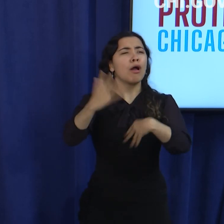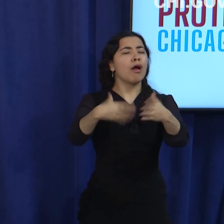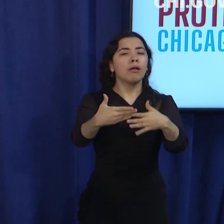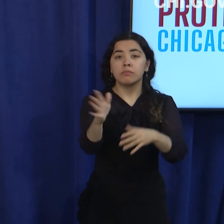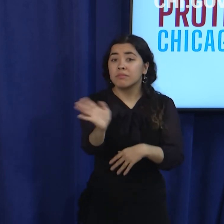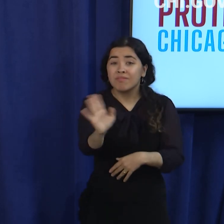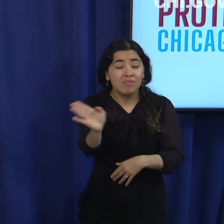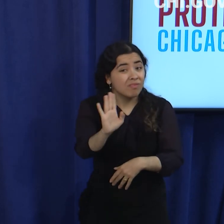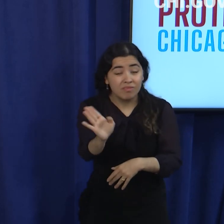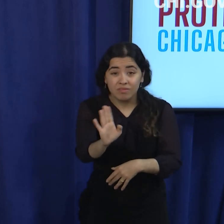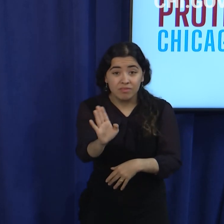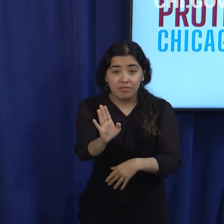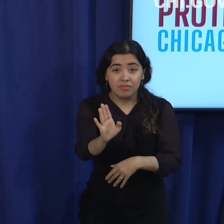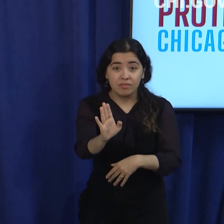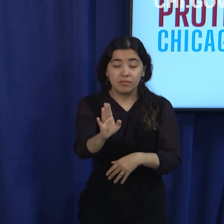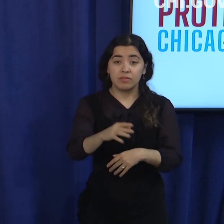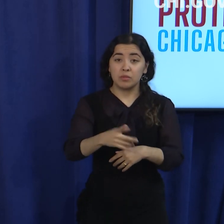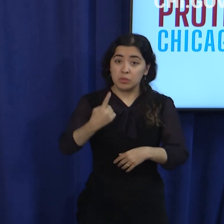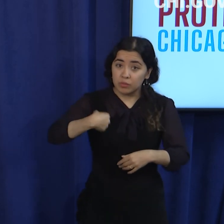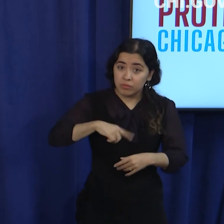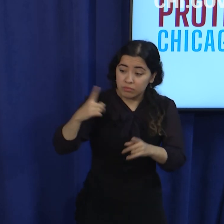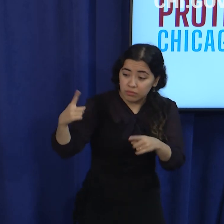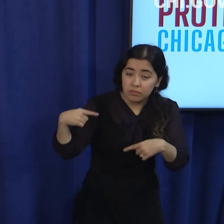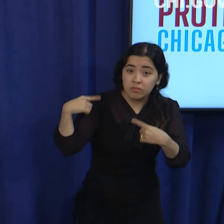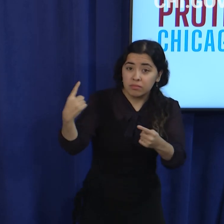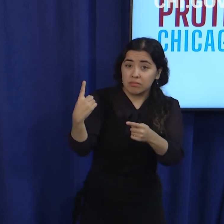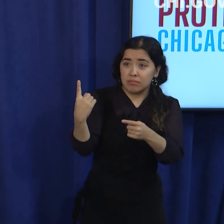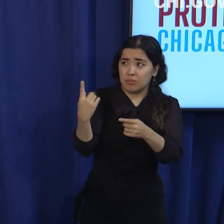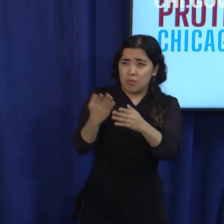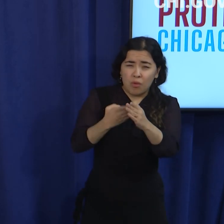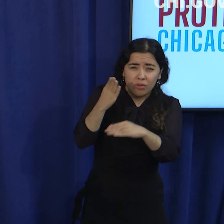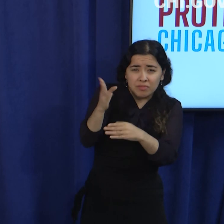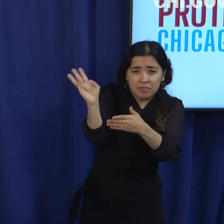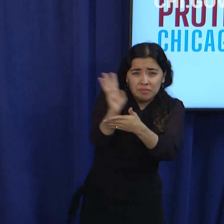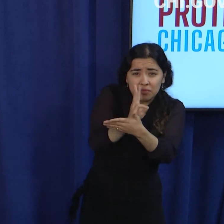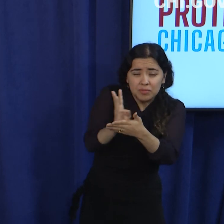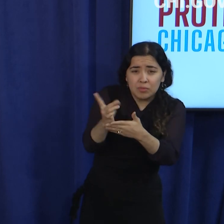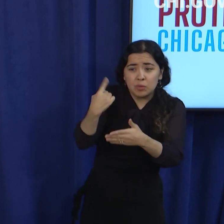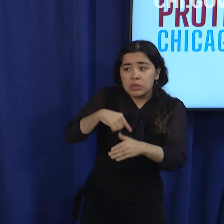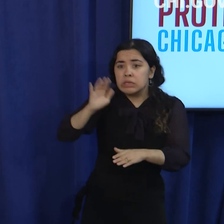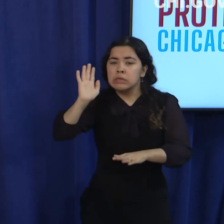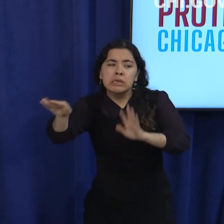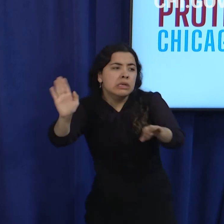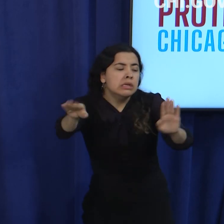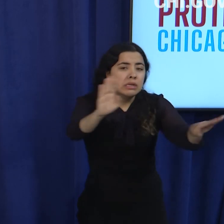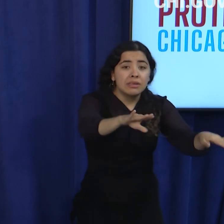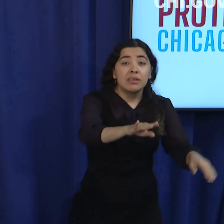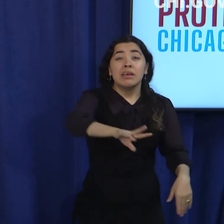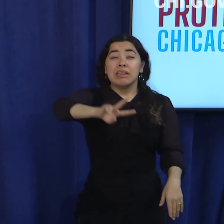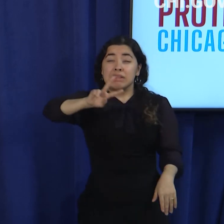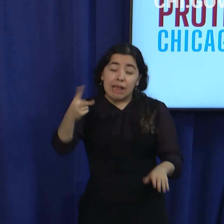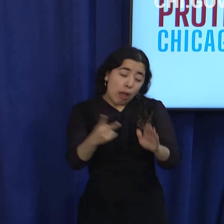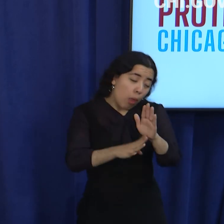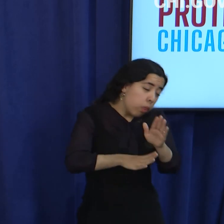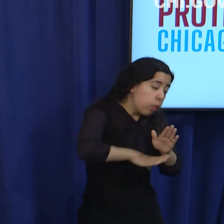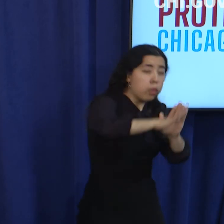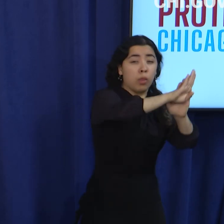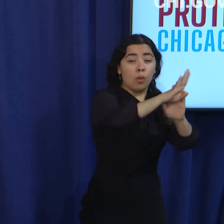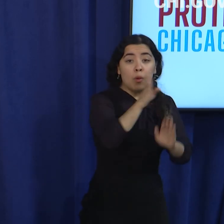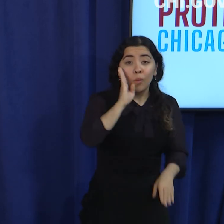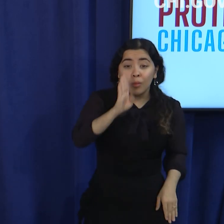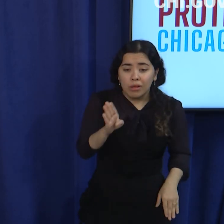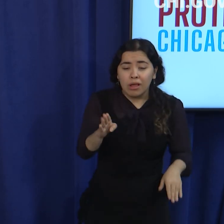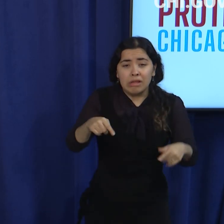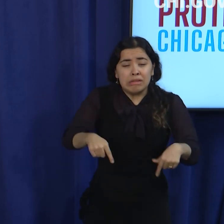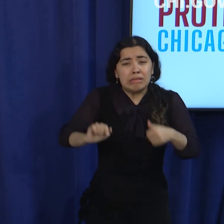for 6+ weeks to really reinforce to folks, this is a second surge. It is real. It is still